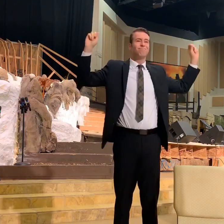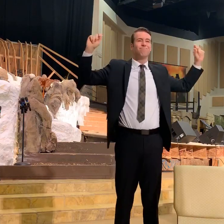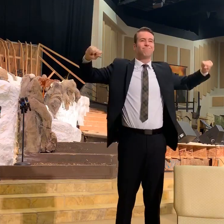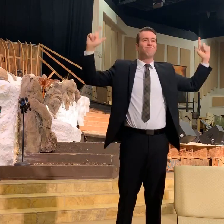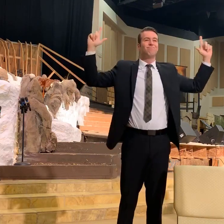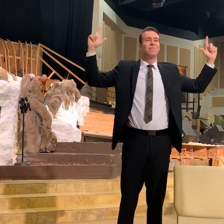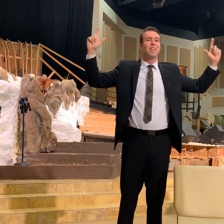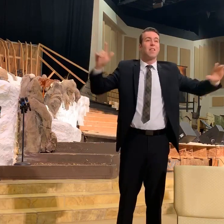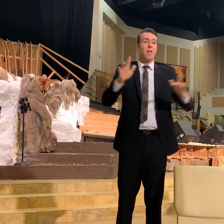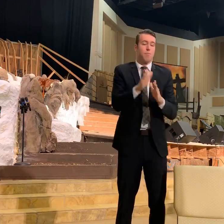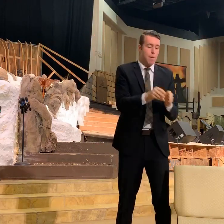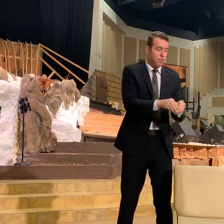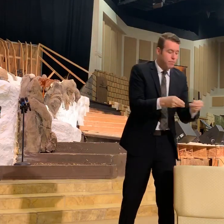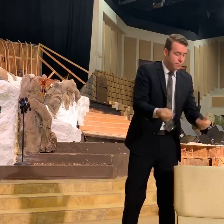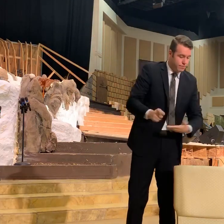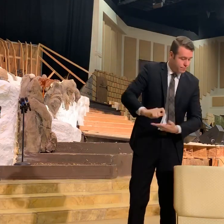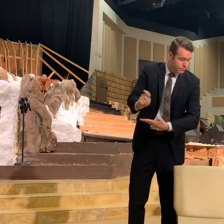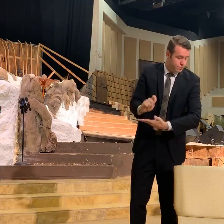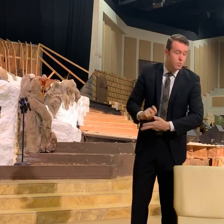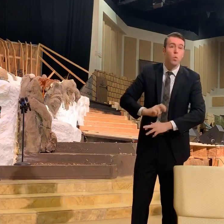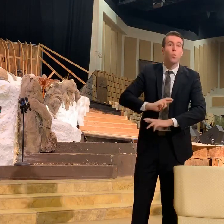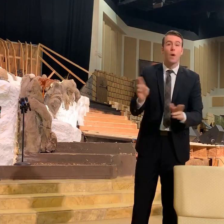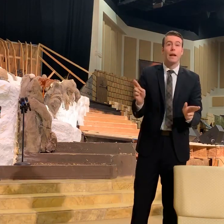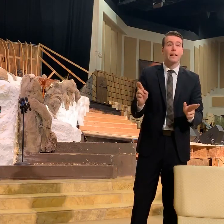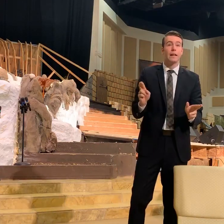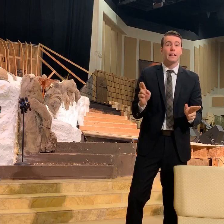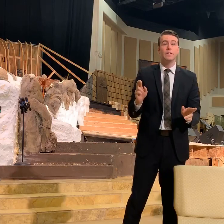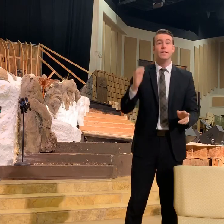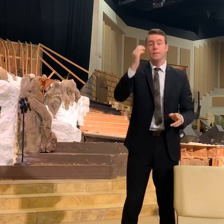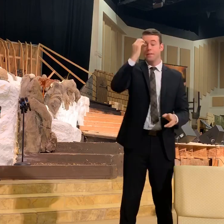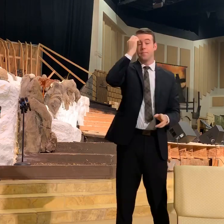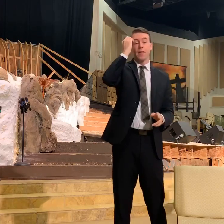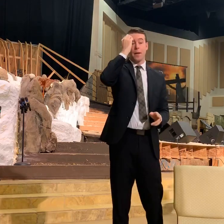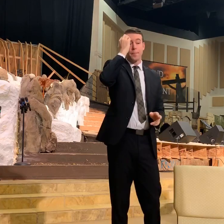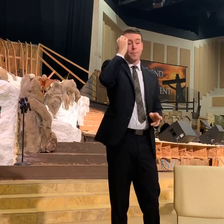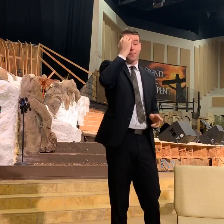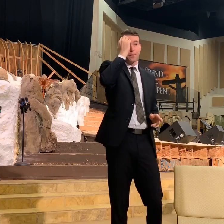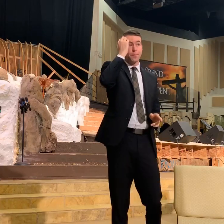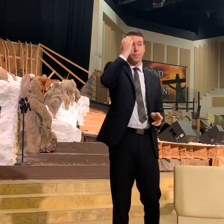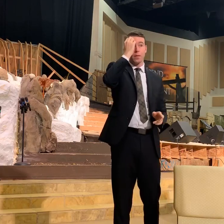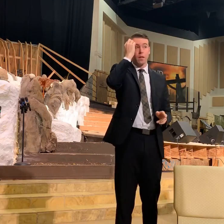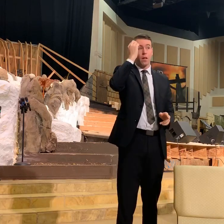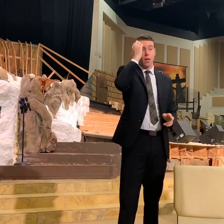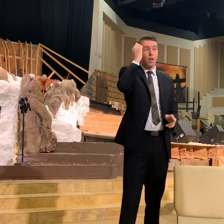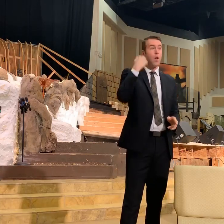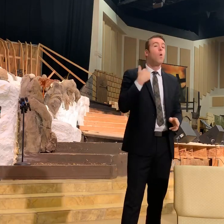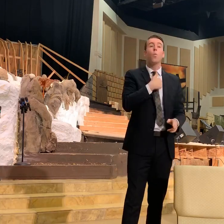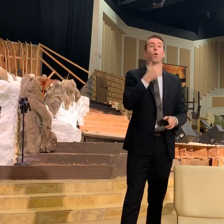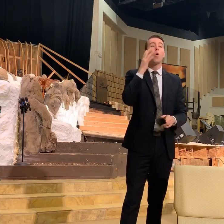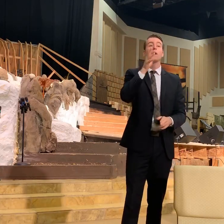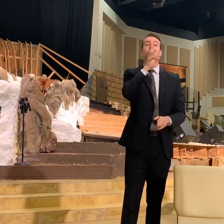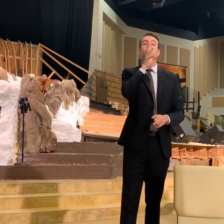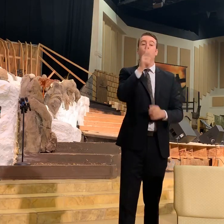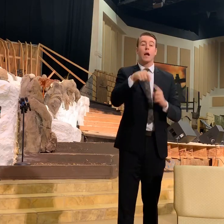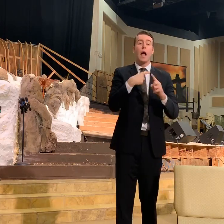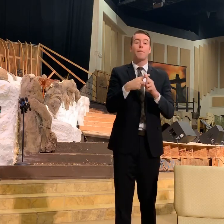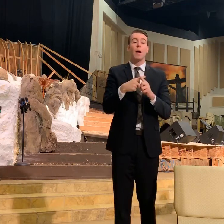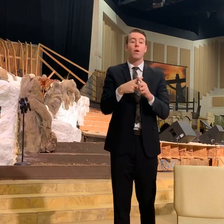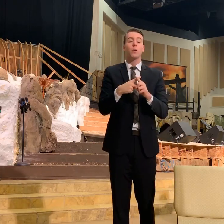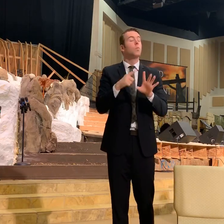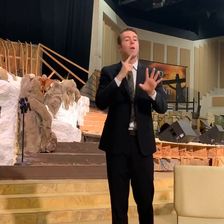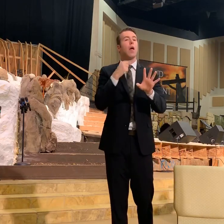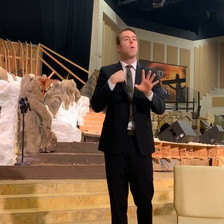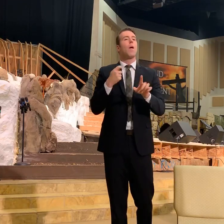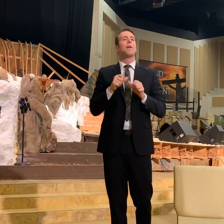so you can't look on the screen, but you need to be in your Bible. And we're going to talk about, we're going to